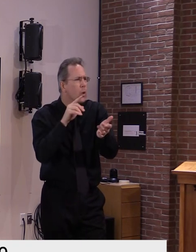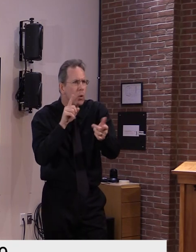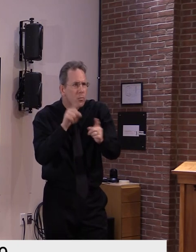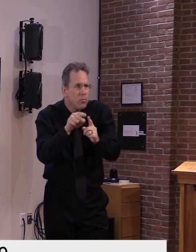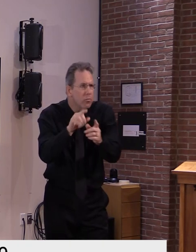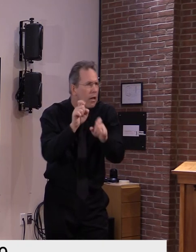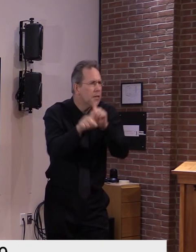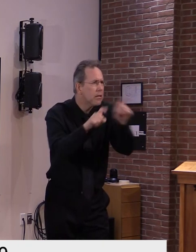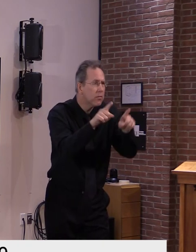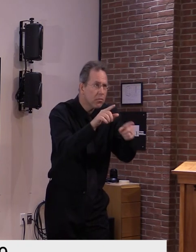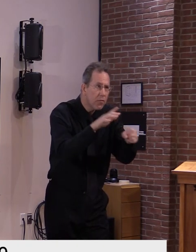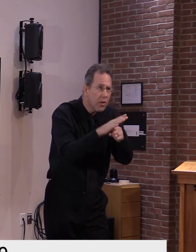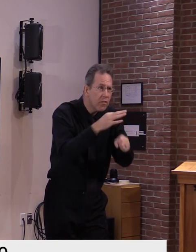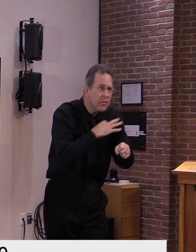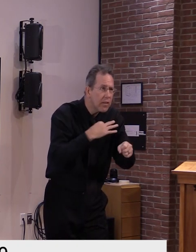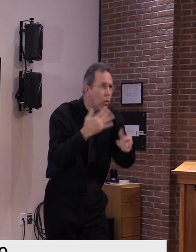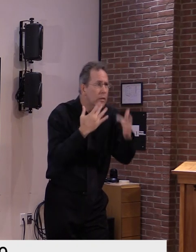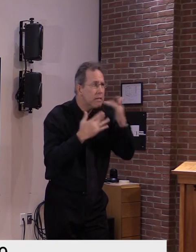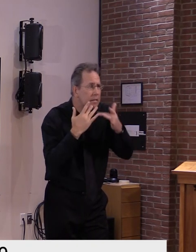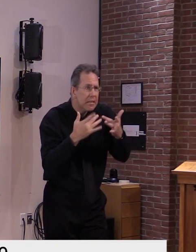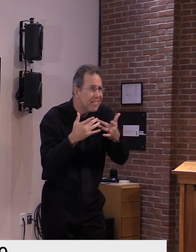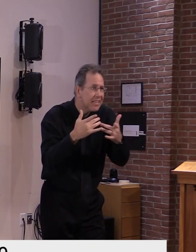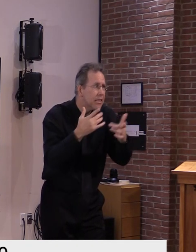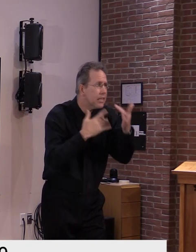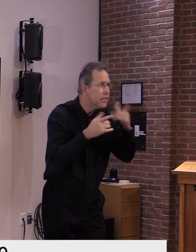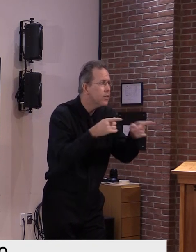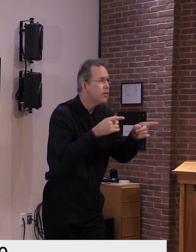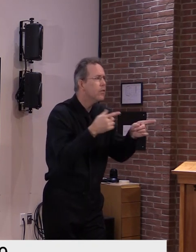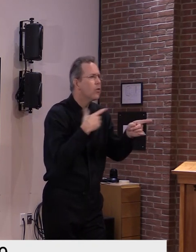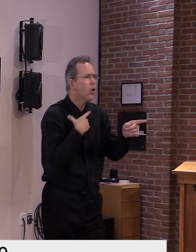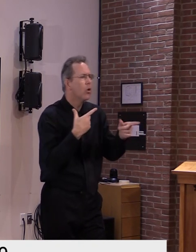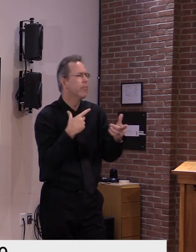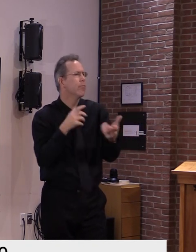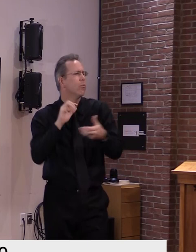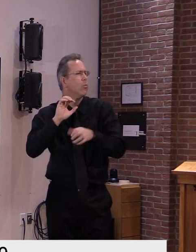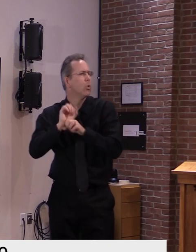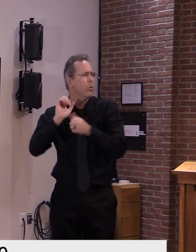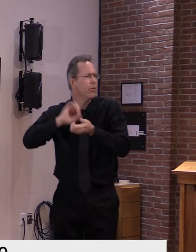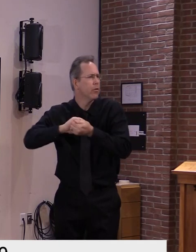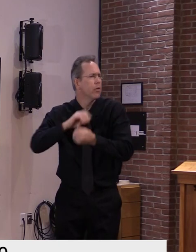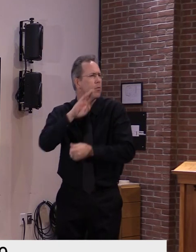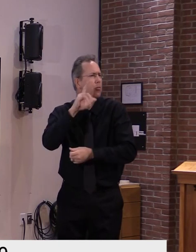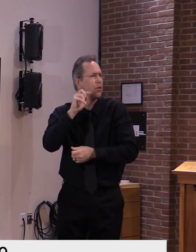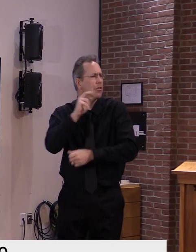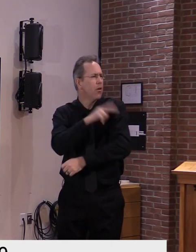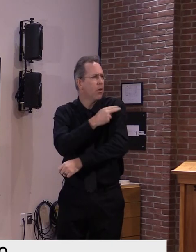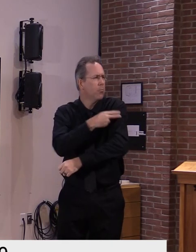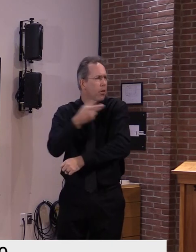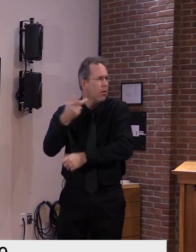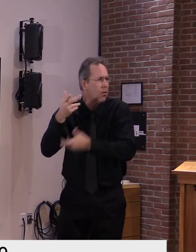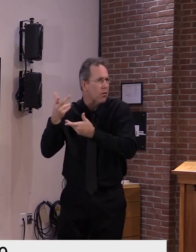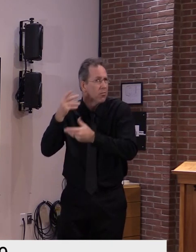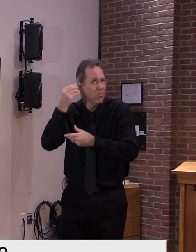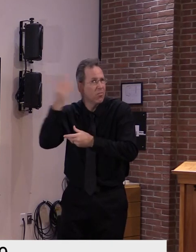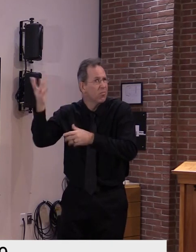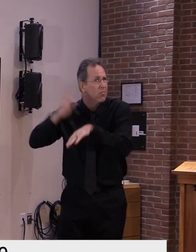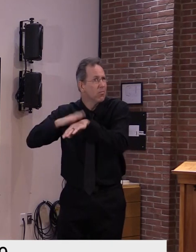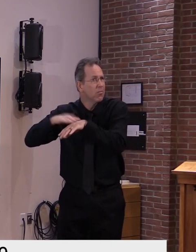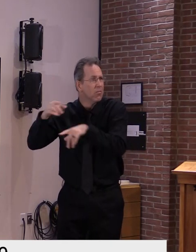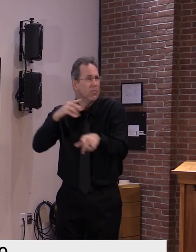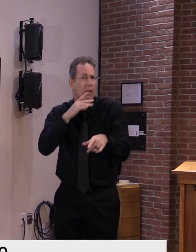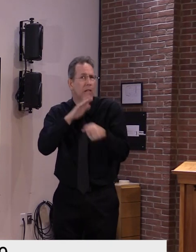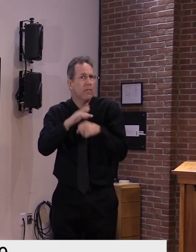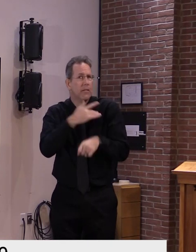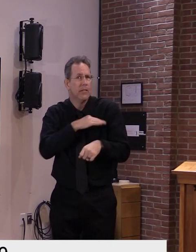other facilities, to make sure that staffing, that their staffing needs are met. There is a period in time, and